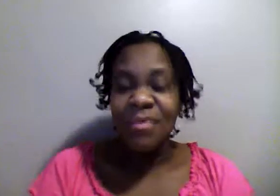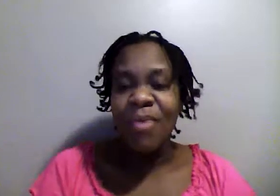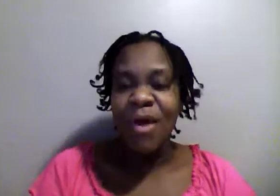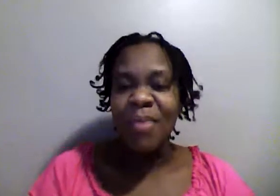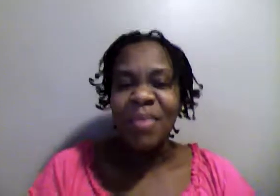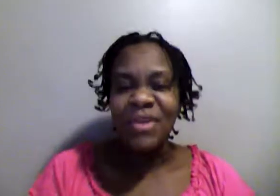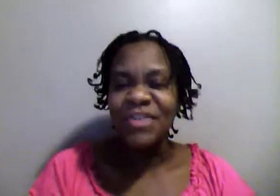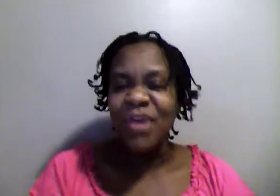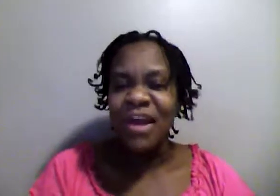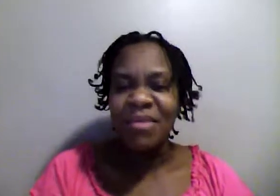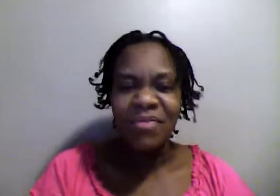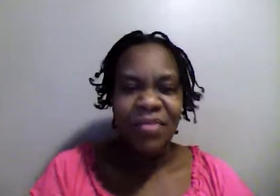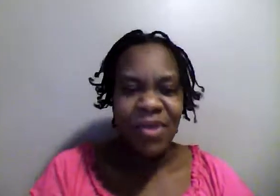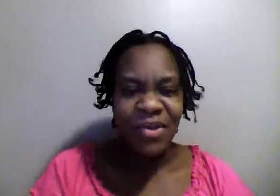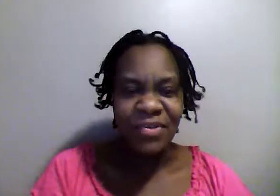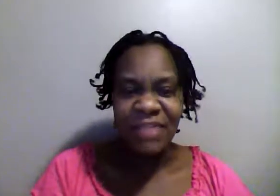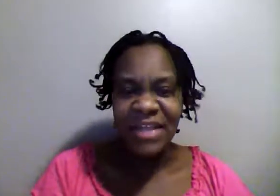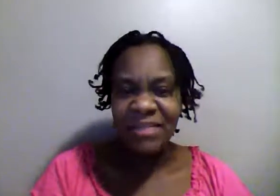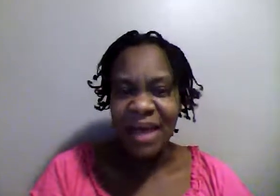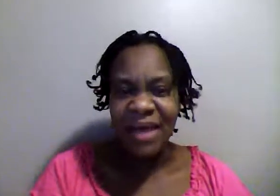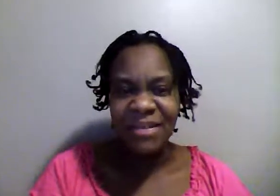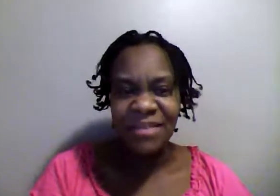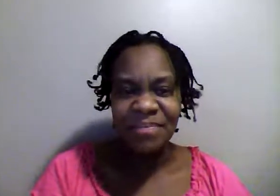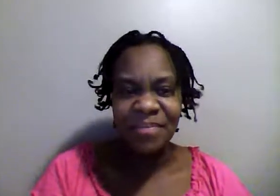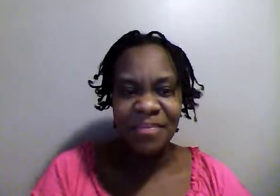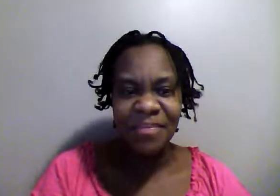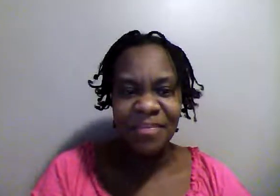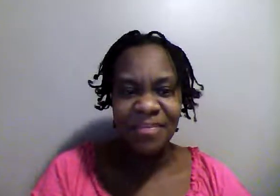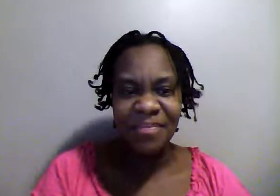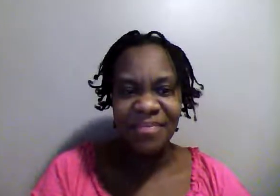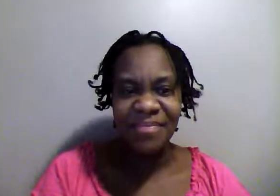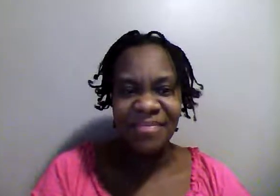warm up your soil before you transplant?